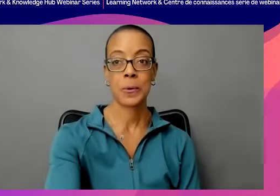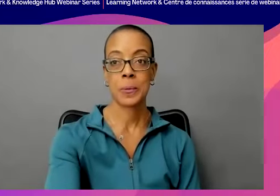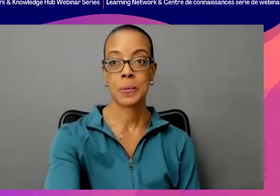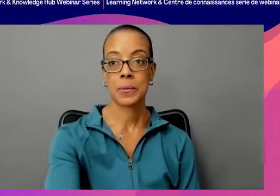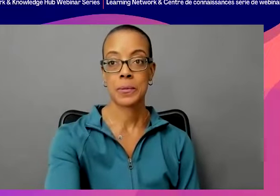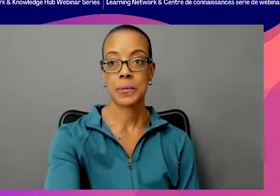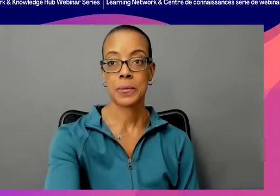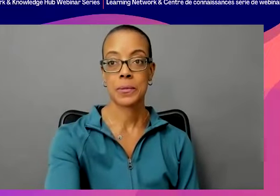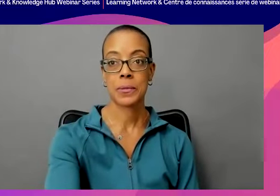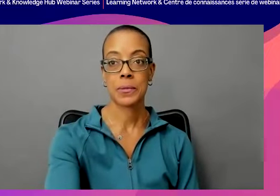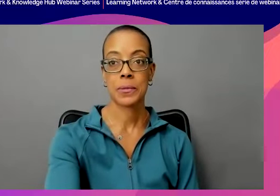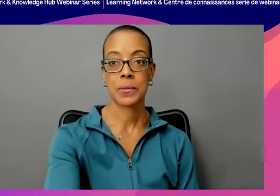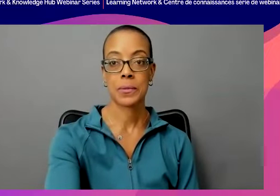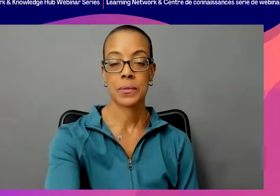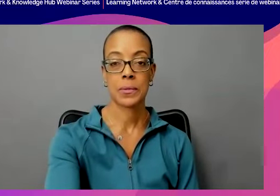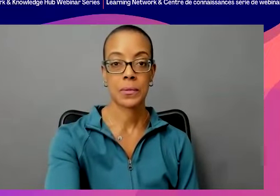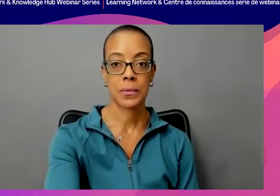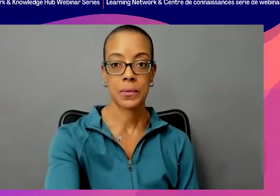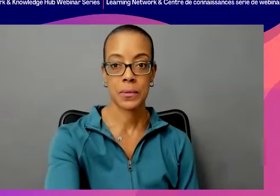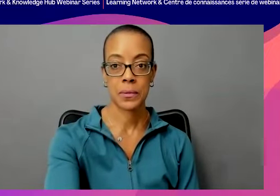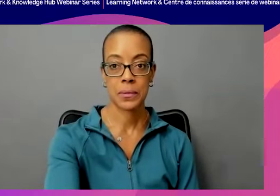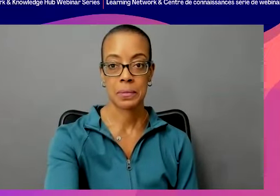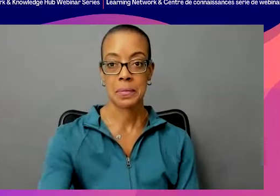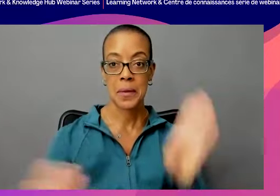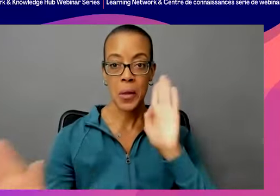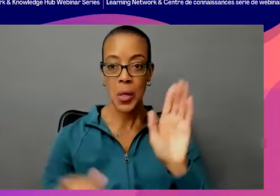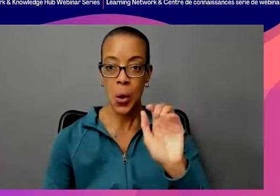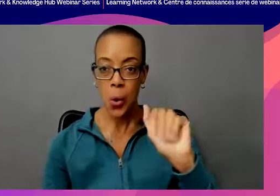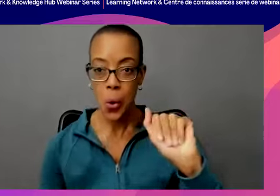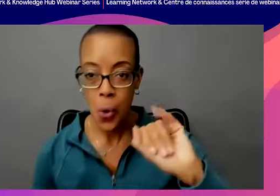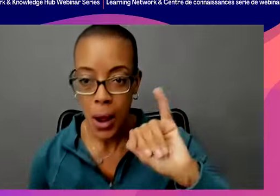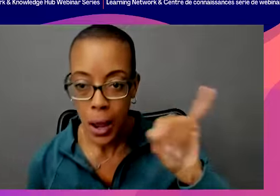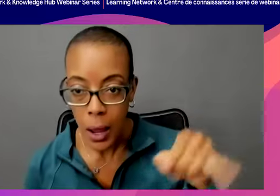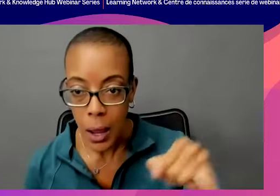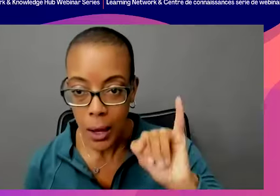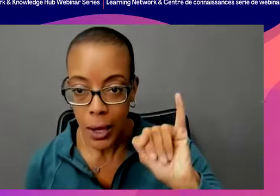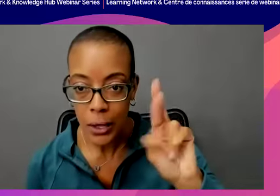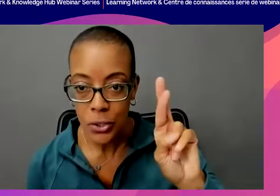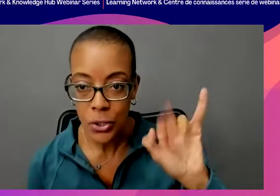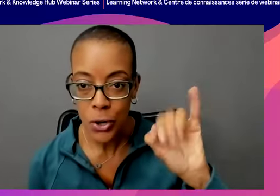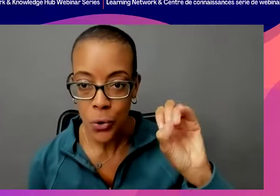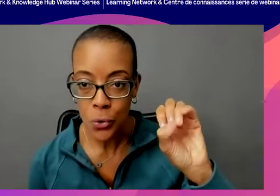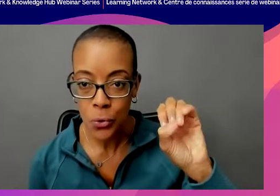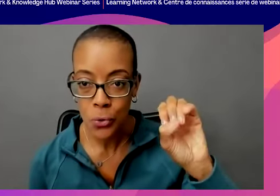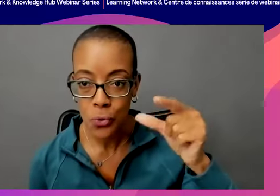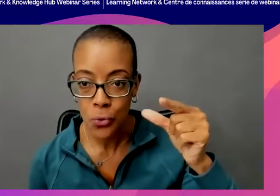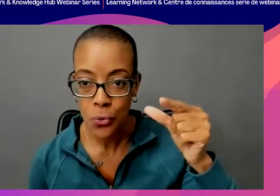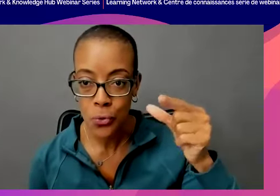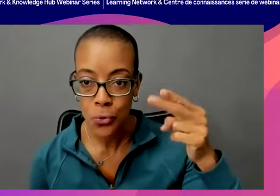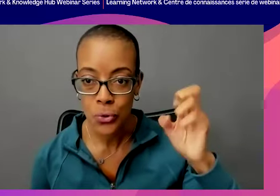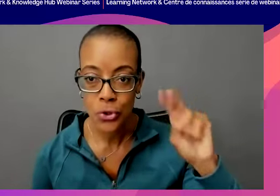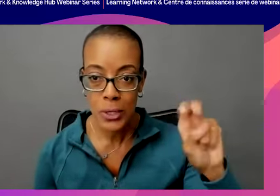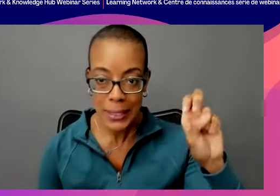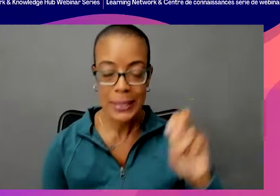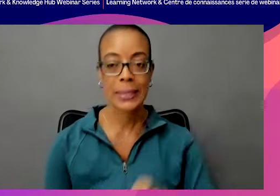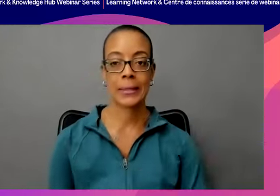on camera. Hello. Yes, Chief and True. I think we have one question